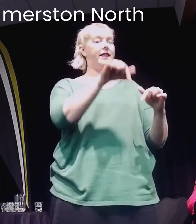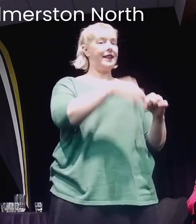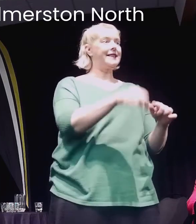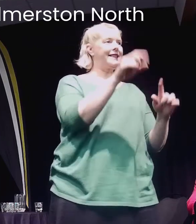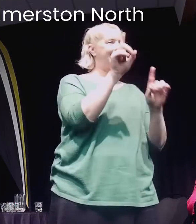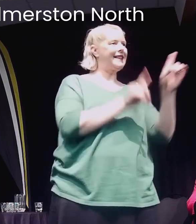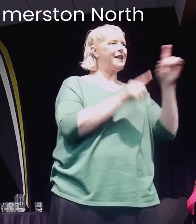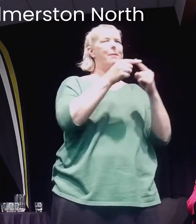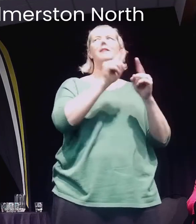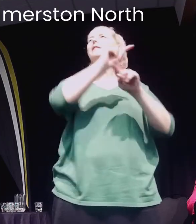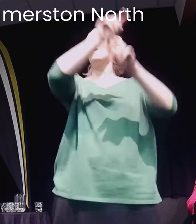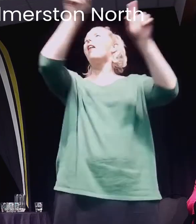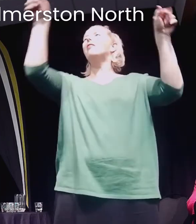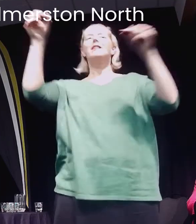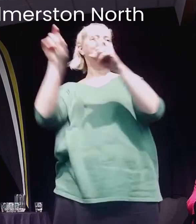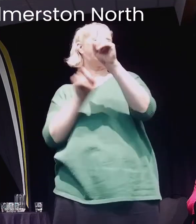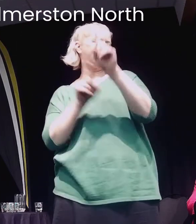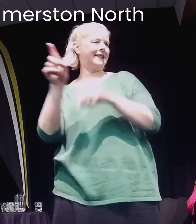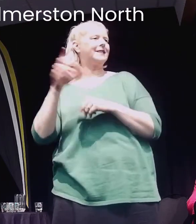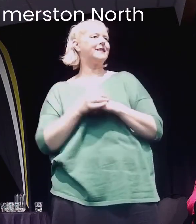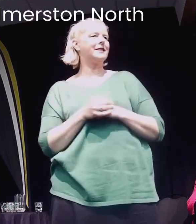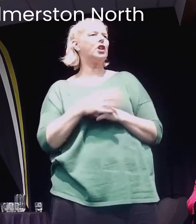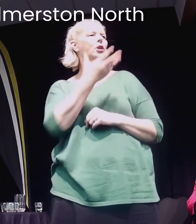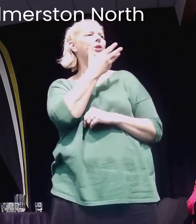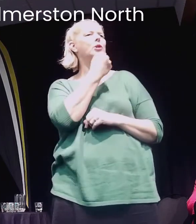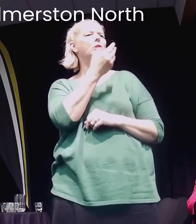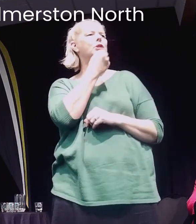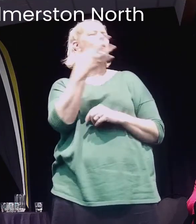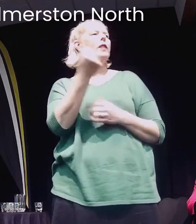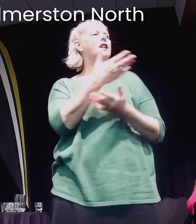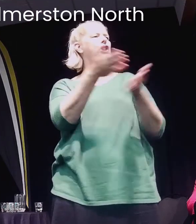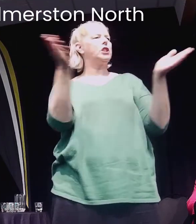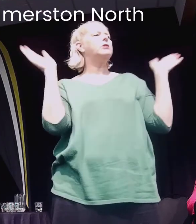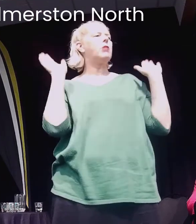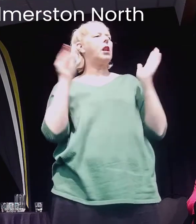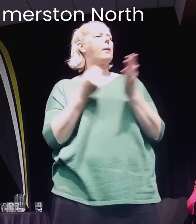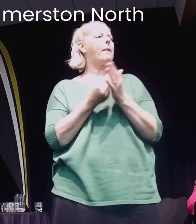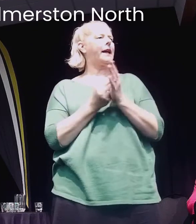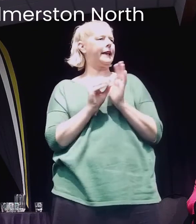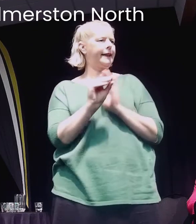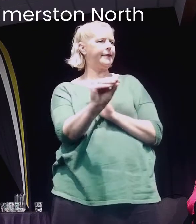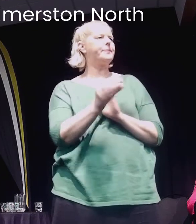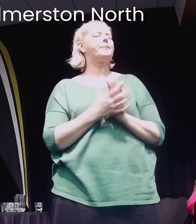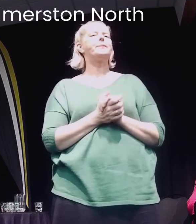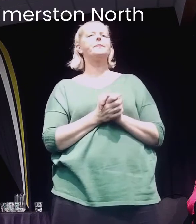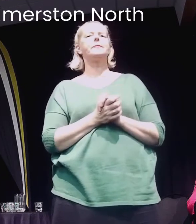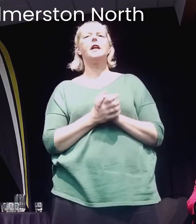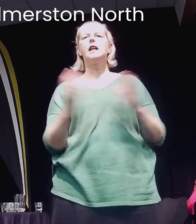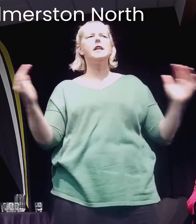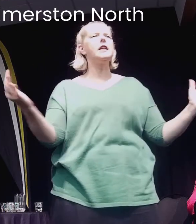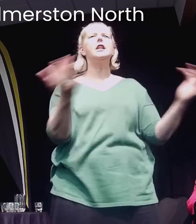turn will generate money. Also encourage local tourism.